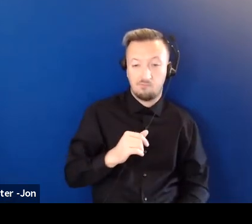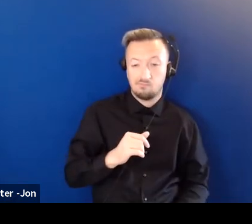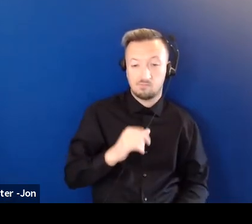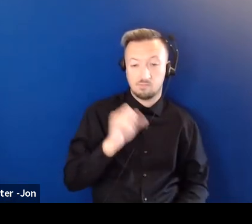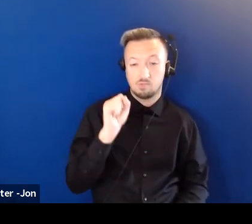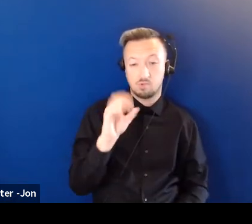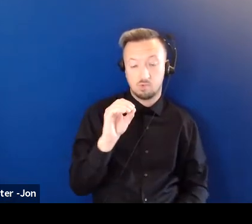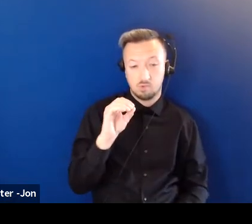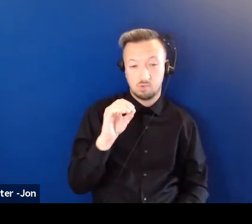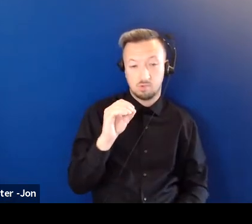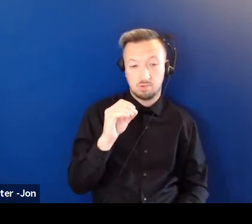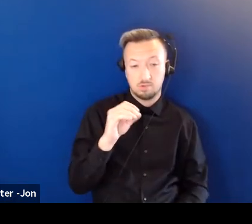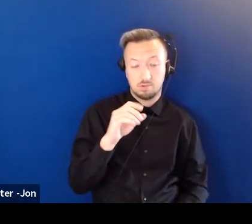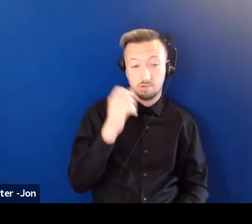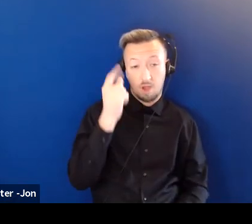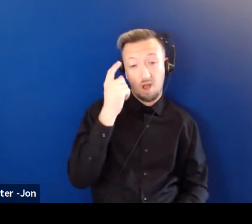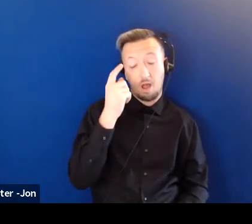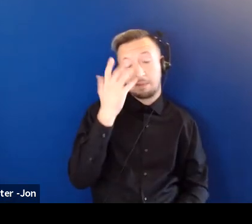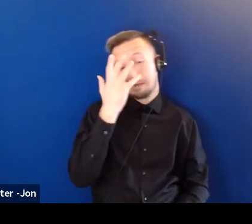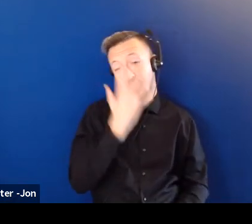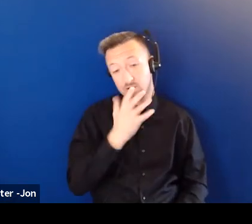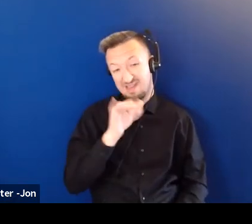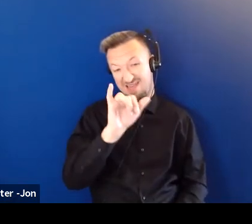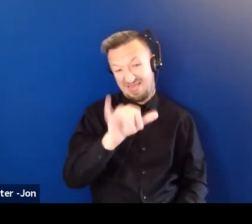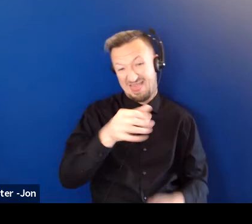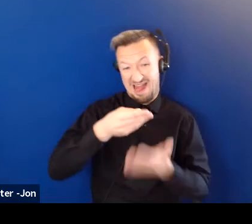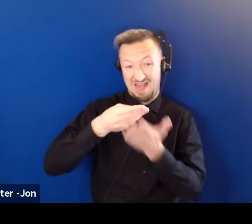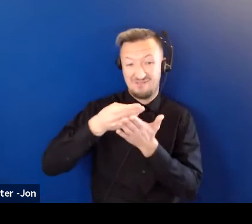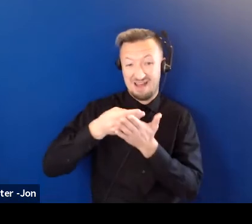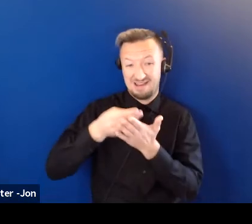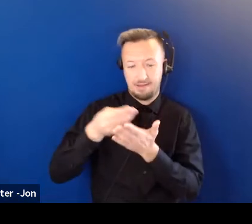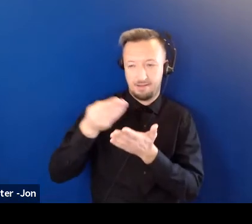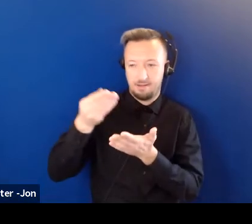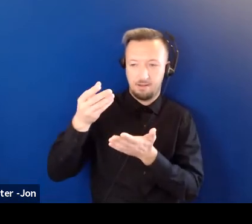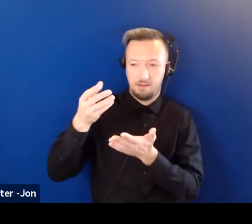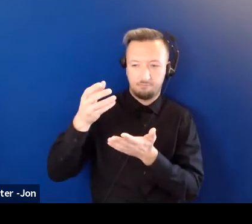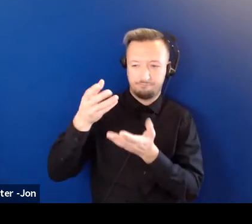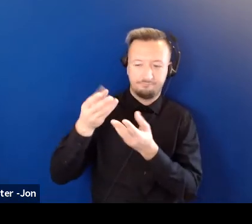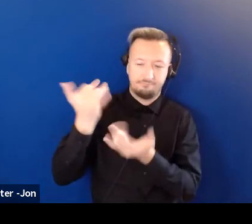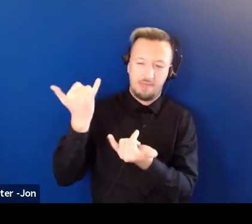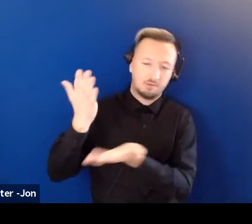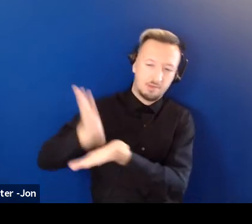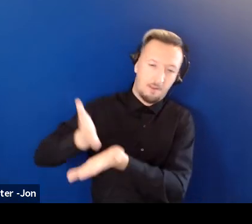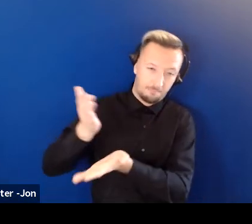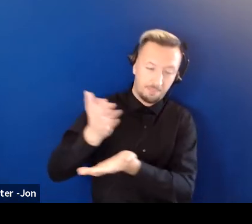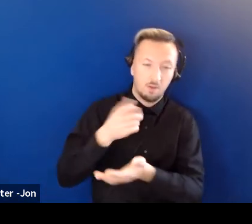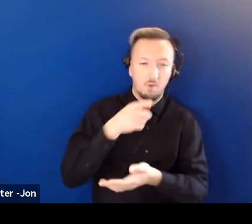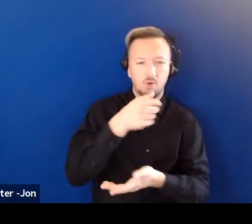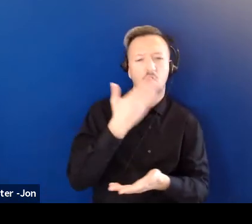So this funding unfortunately ended, but it was a great pilot for a couple of years for us to really learn what worked and what